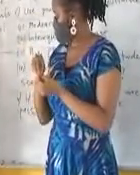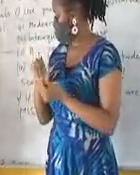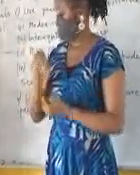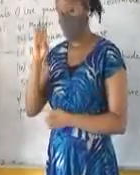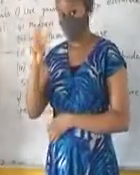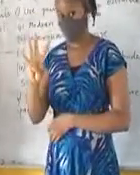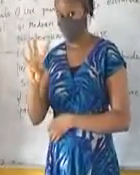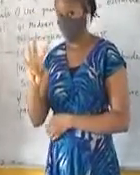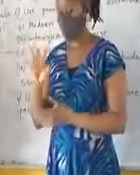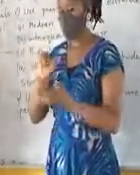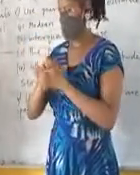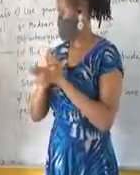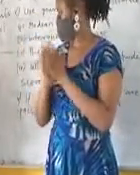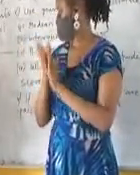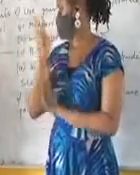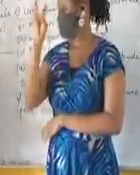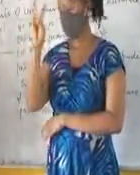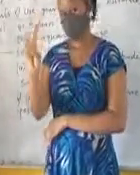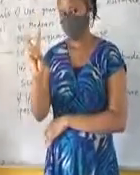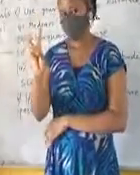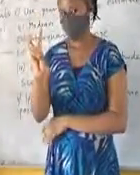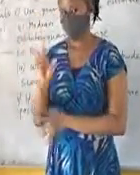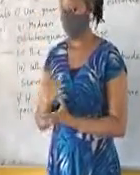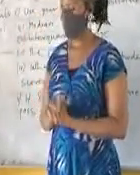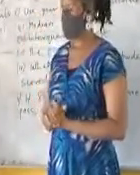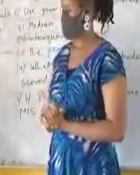frequency 4, that will give us 6.